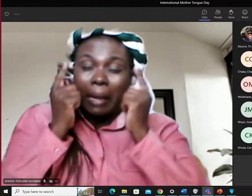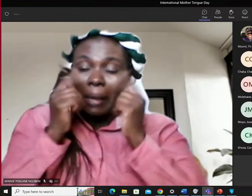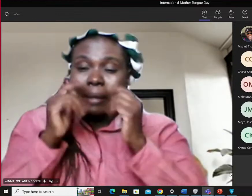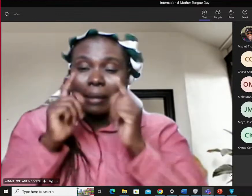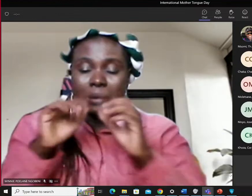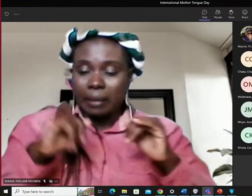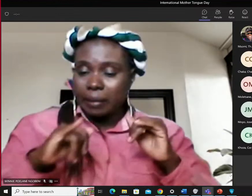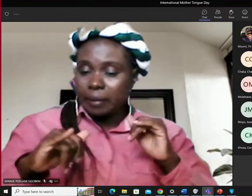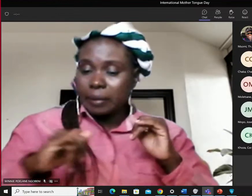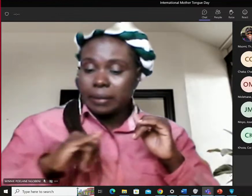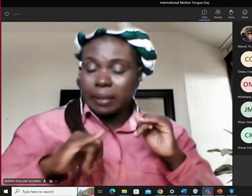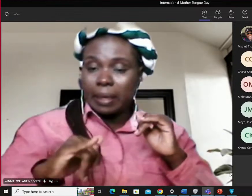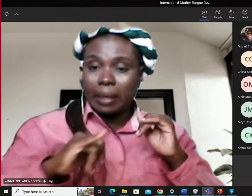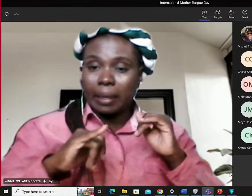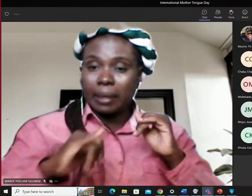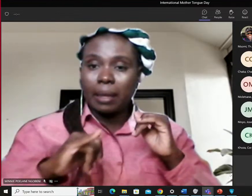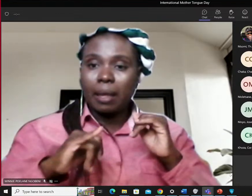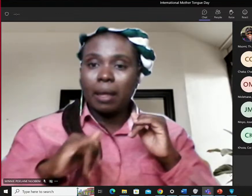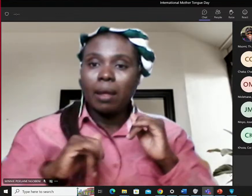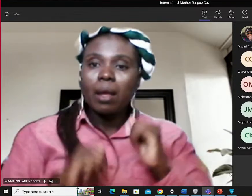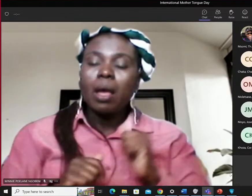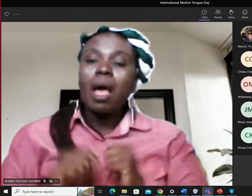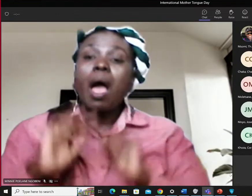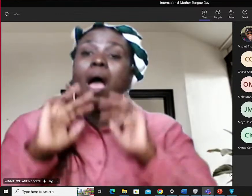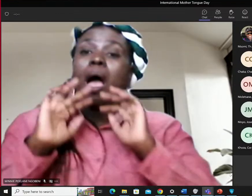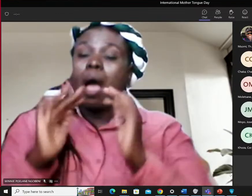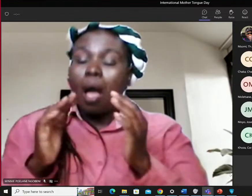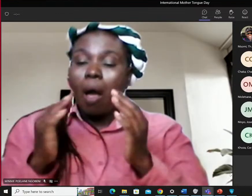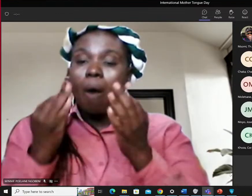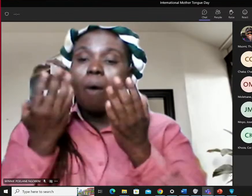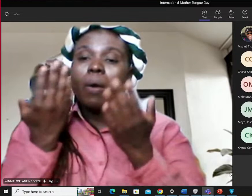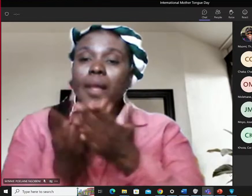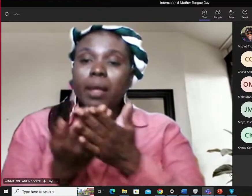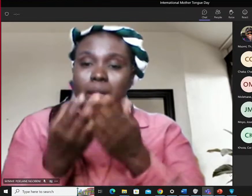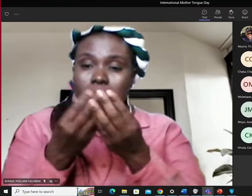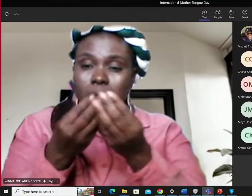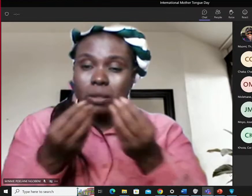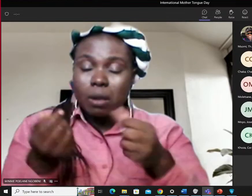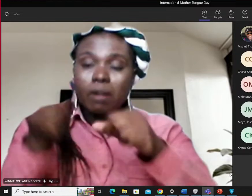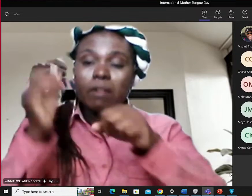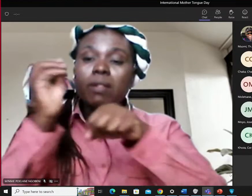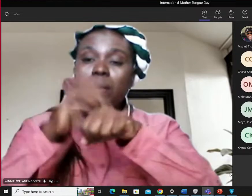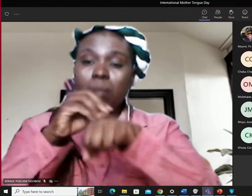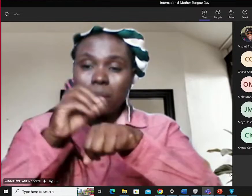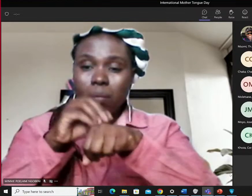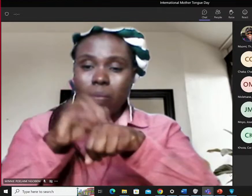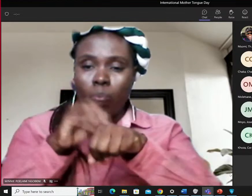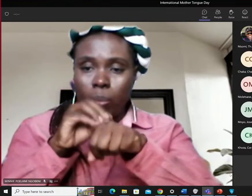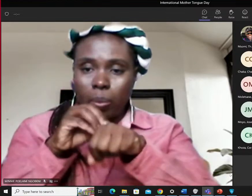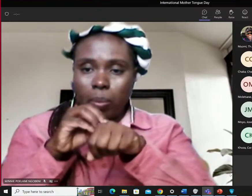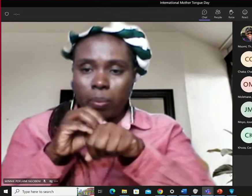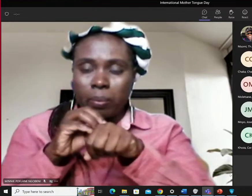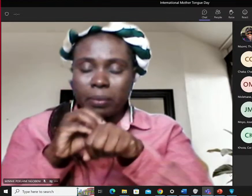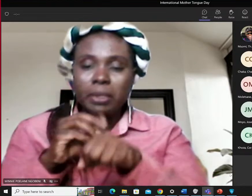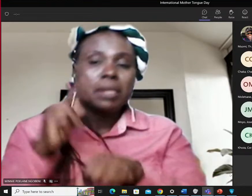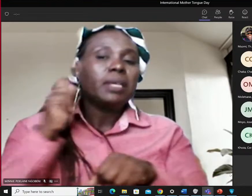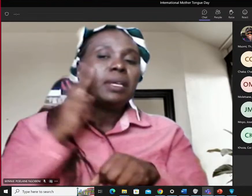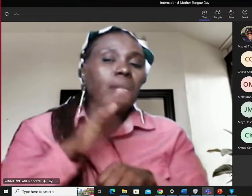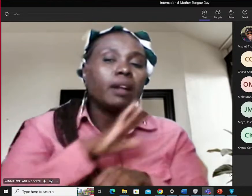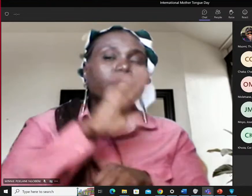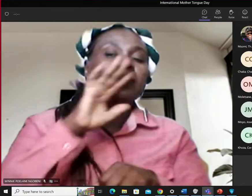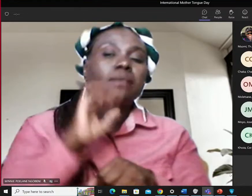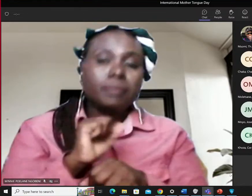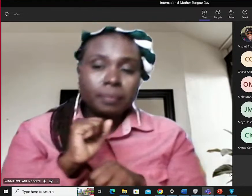How can parents solve this communication problem with their deaf child? How can hearing parents